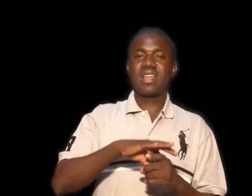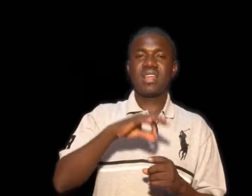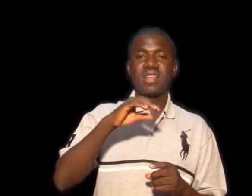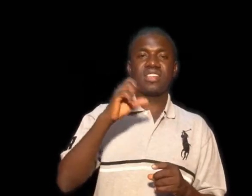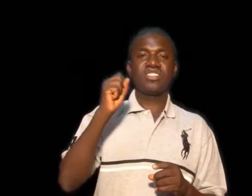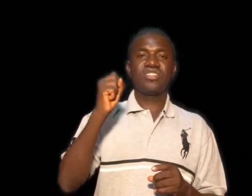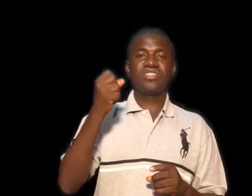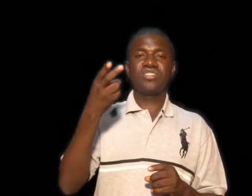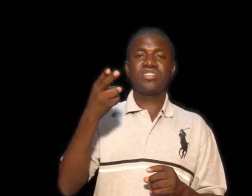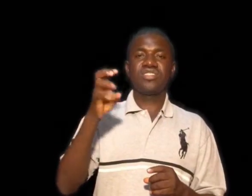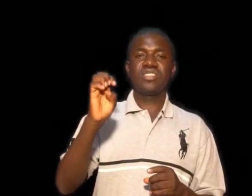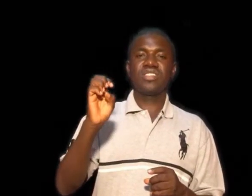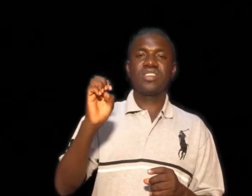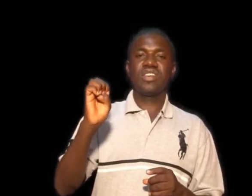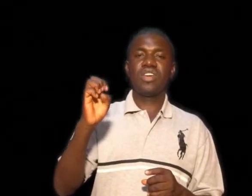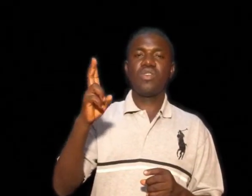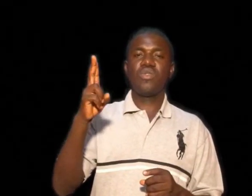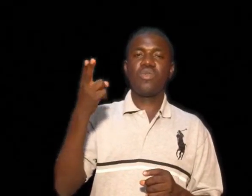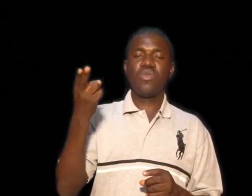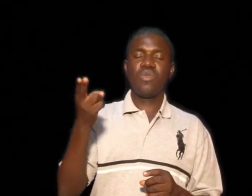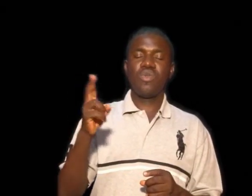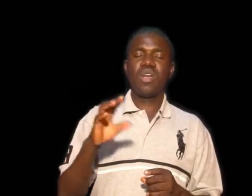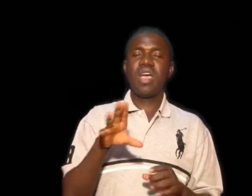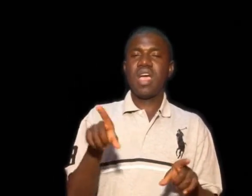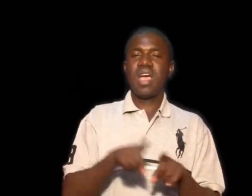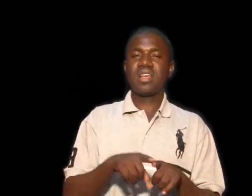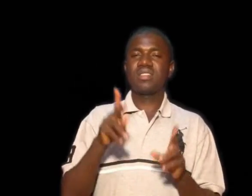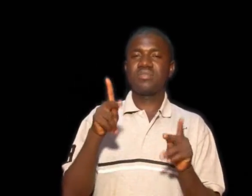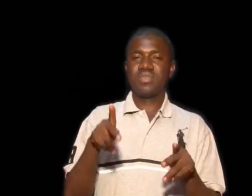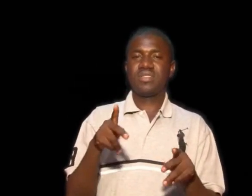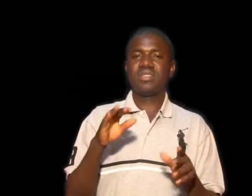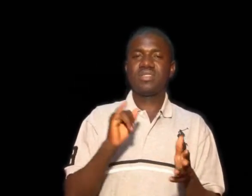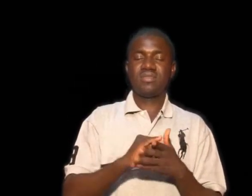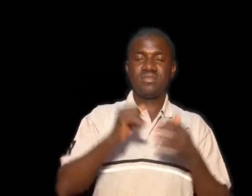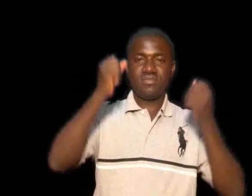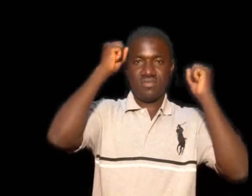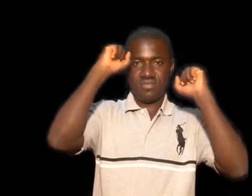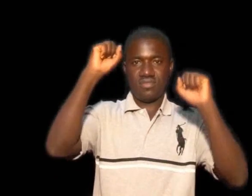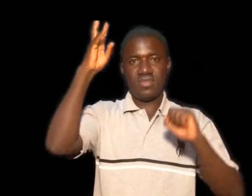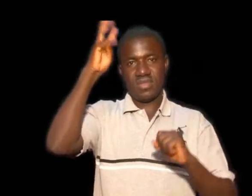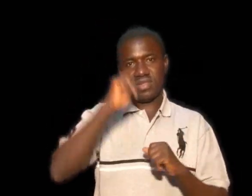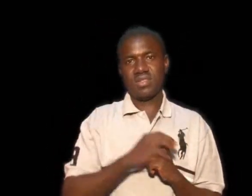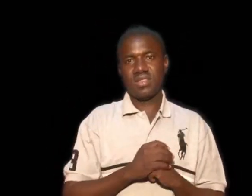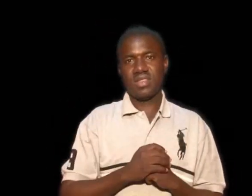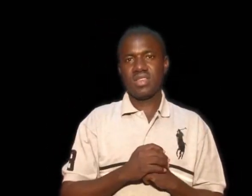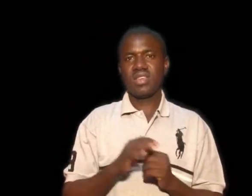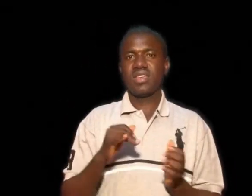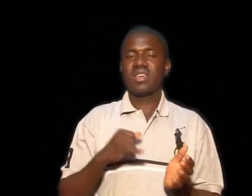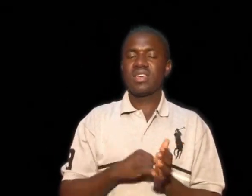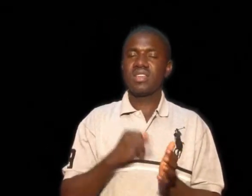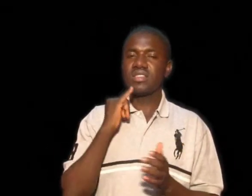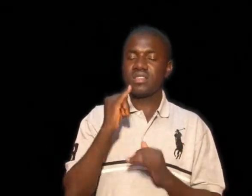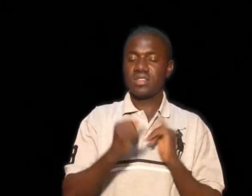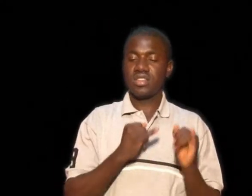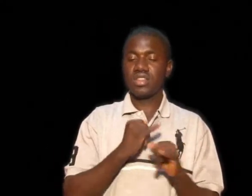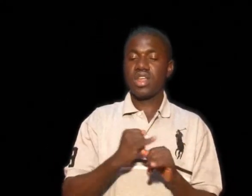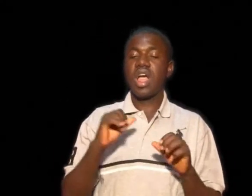chairman of a new organization called IDEA Nigeria. IDEA is an international association for people affected